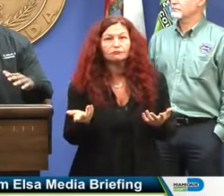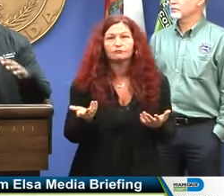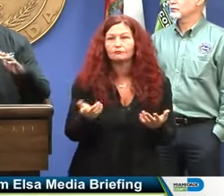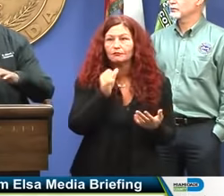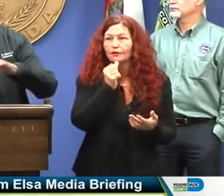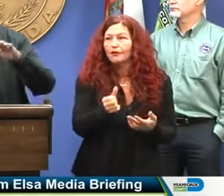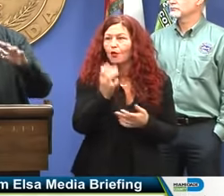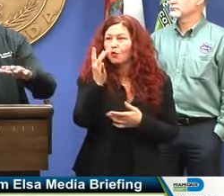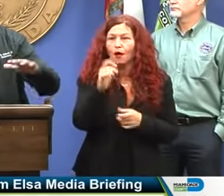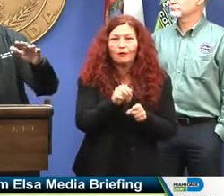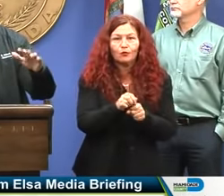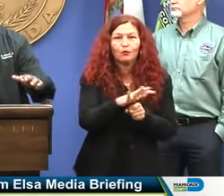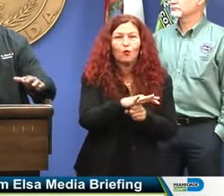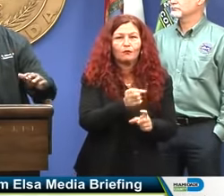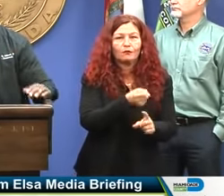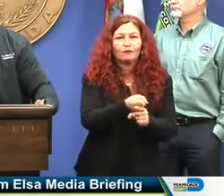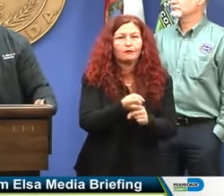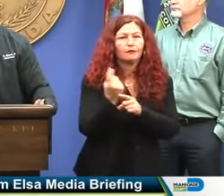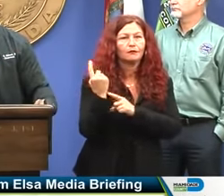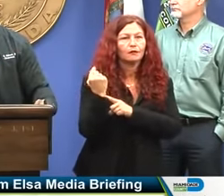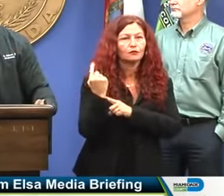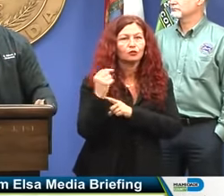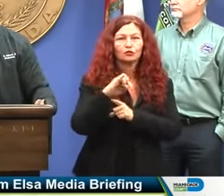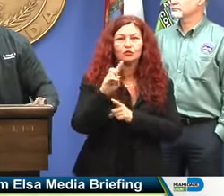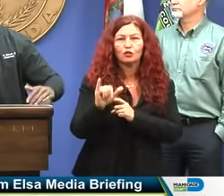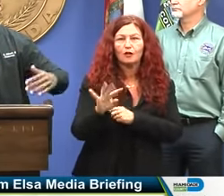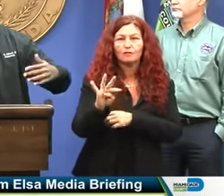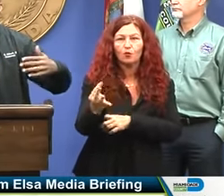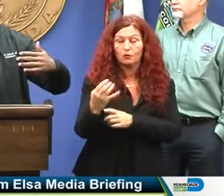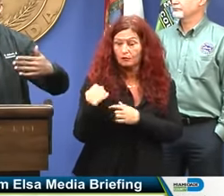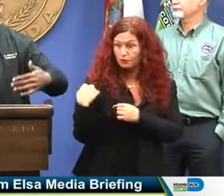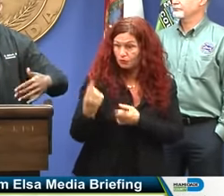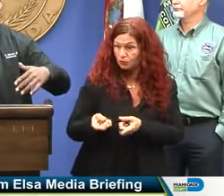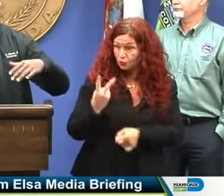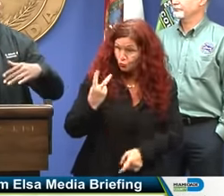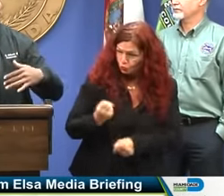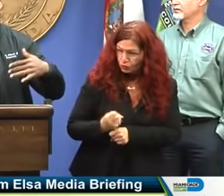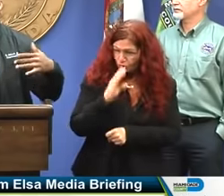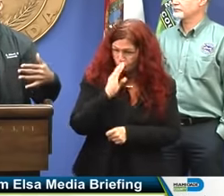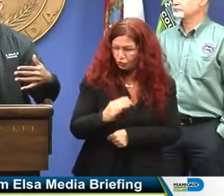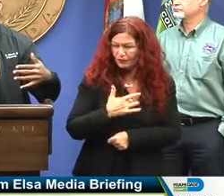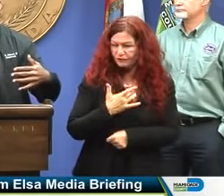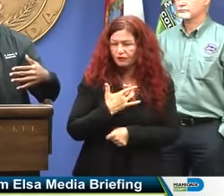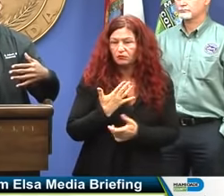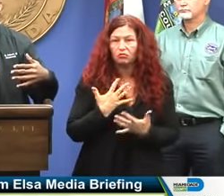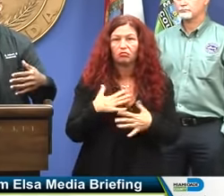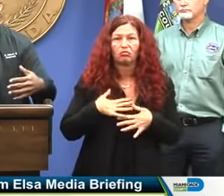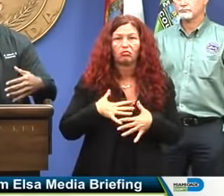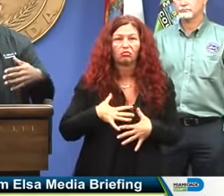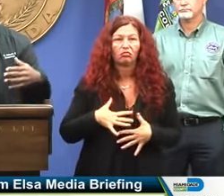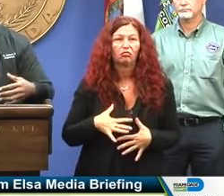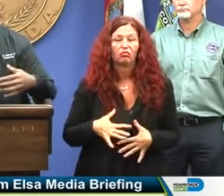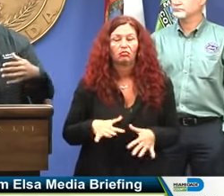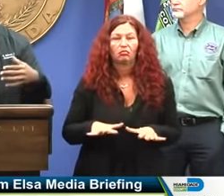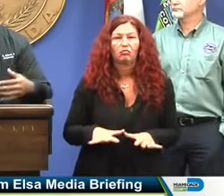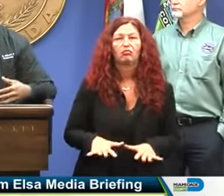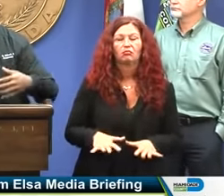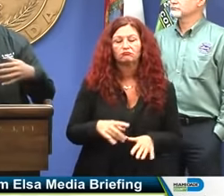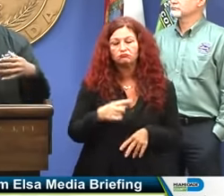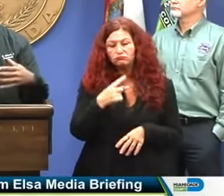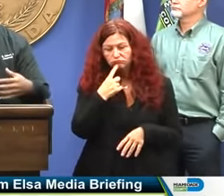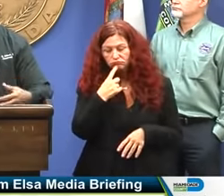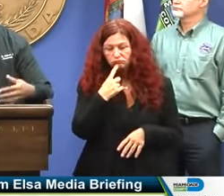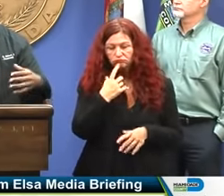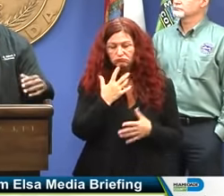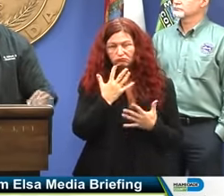been in this kind of malaise for a while as a community. My commitment, her commitment, our commitment is that we're going to pray and we're going to get through this